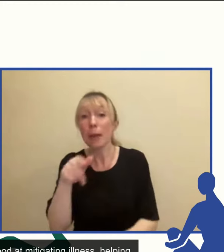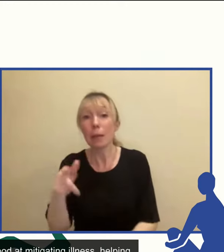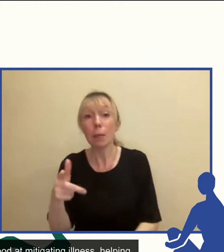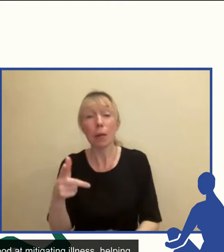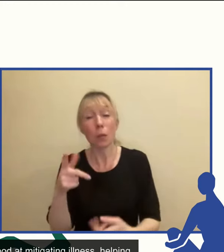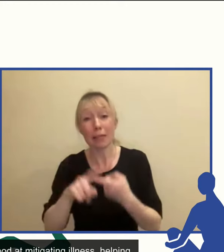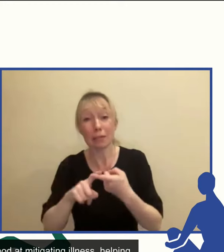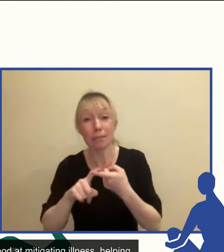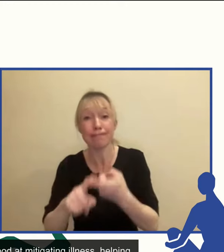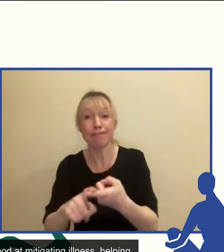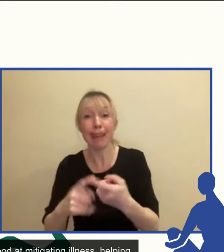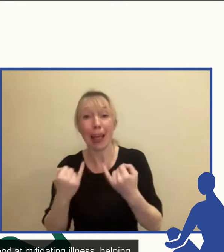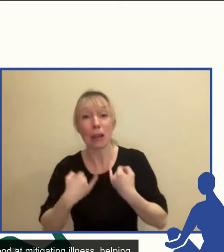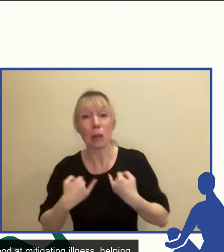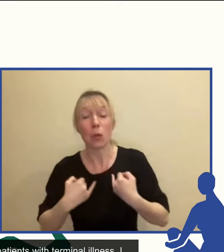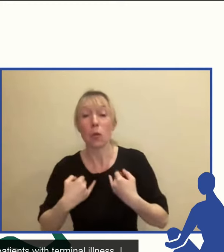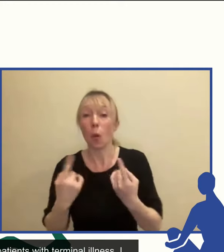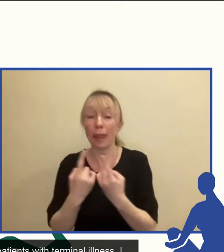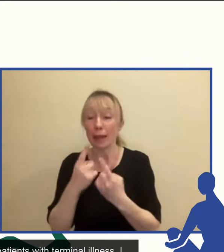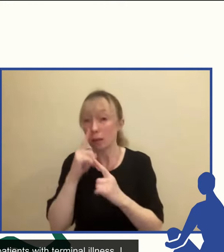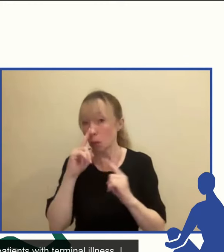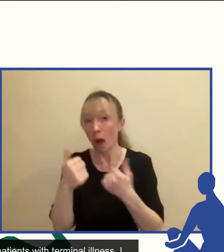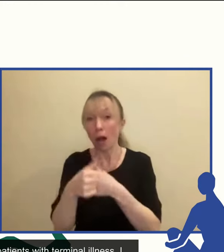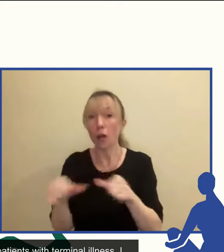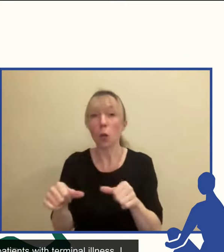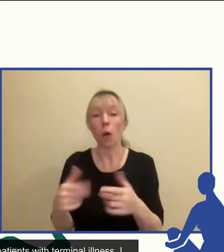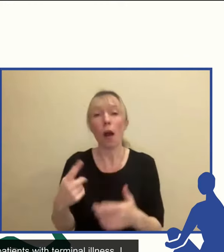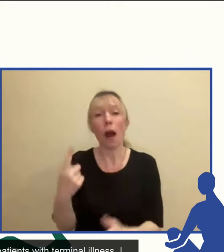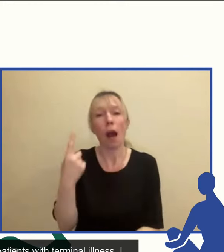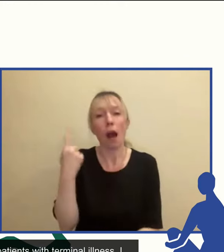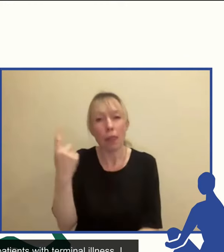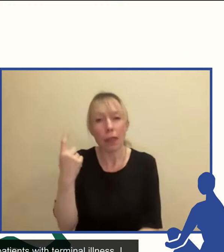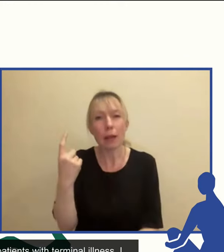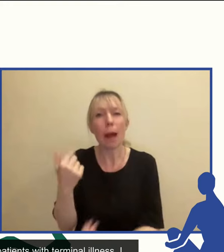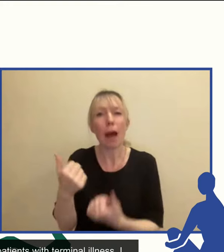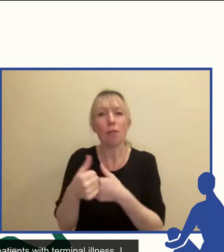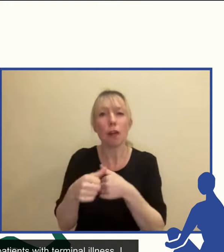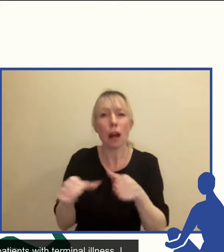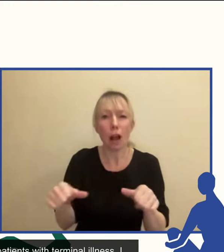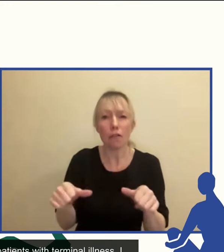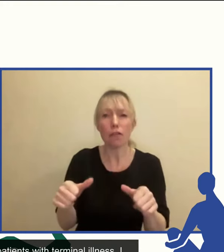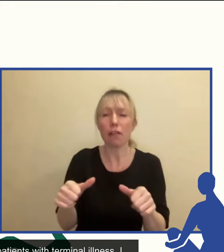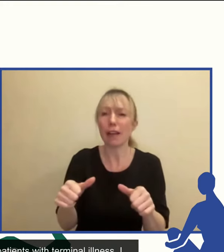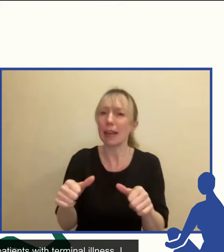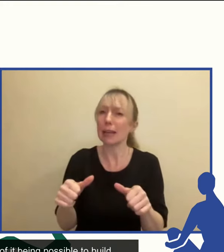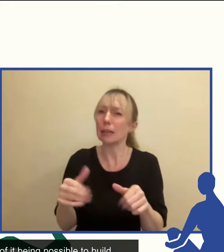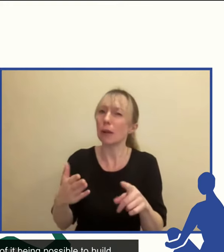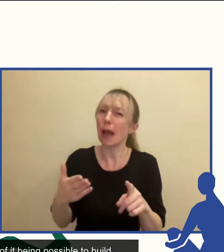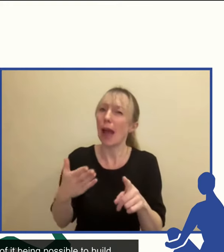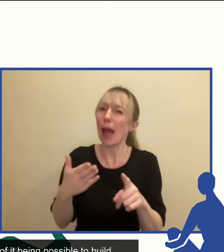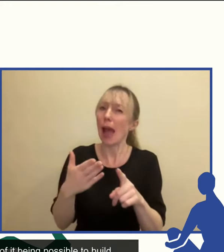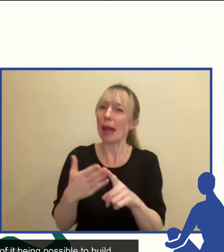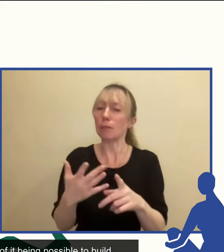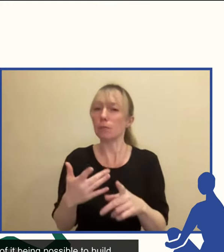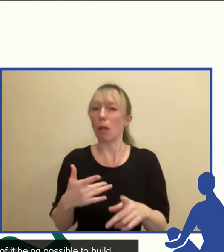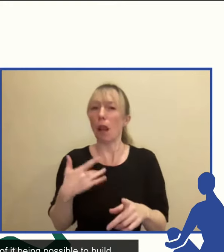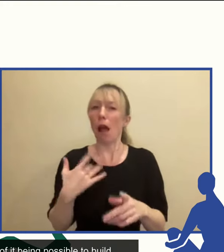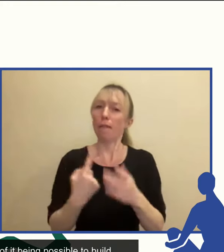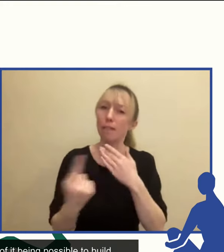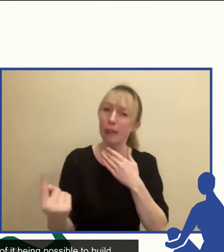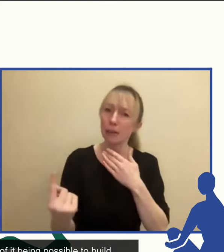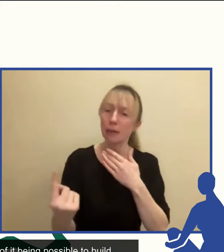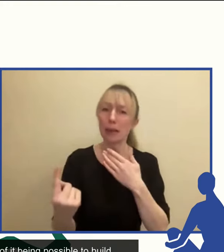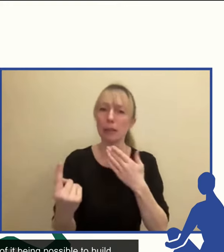conditions, I still think about recovery in the sense of it being possible to build towards a life of greater autonomy,